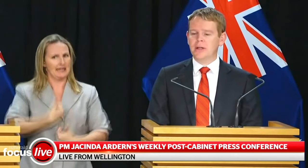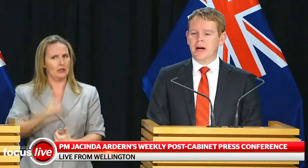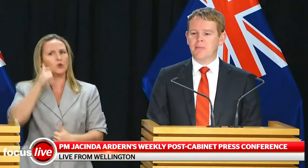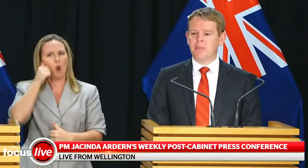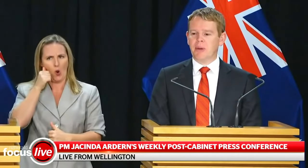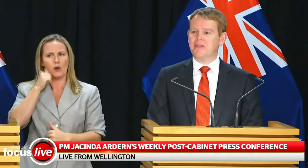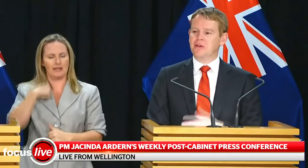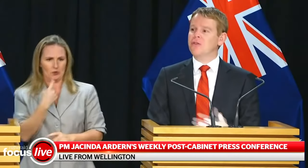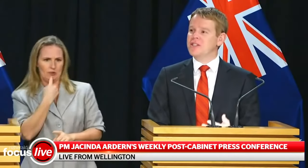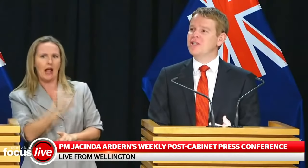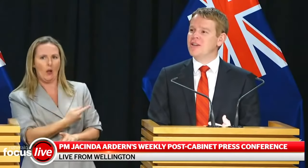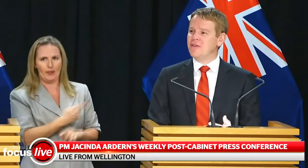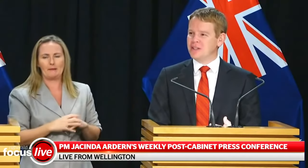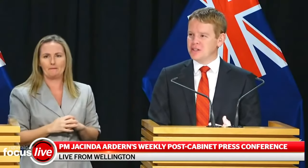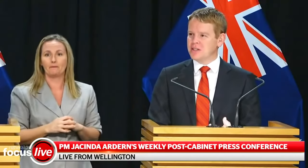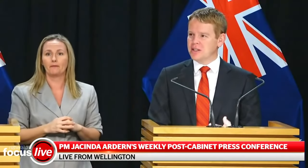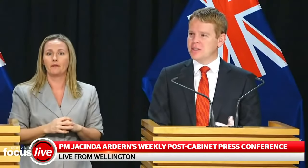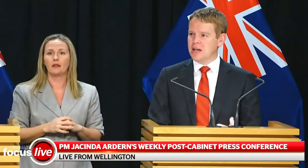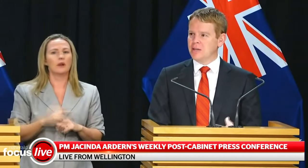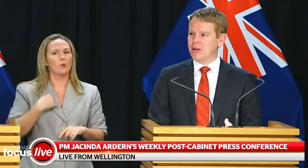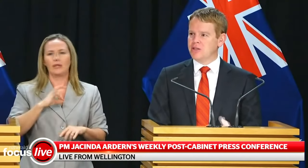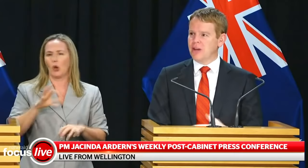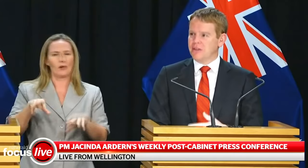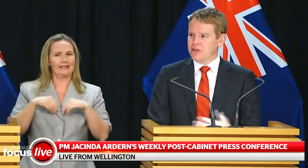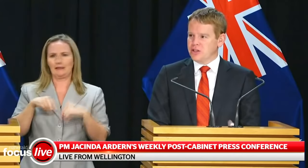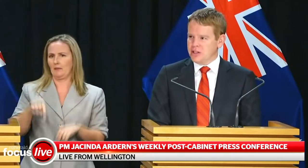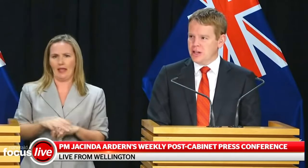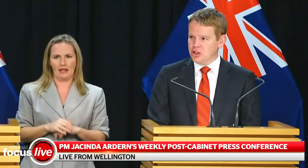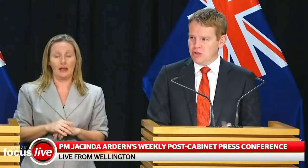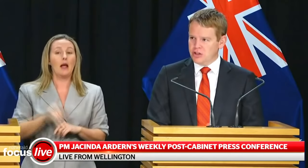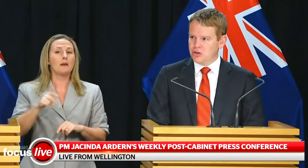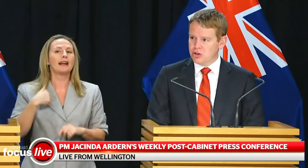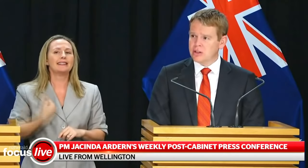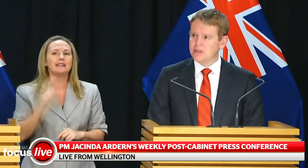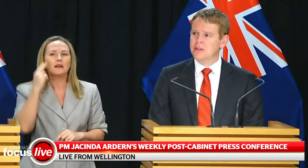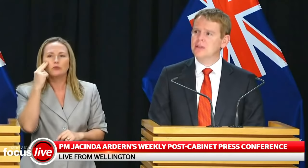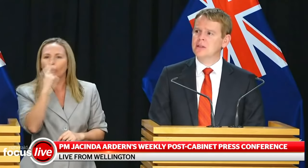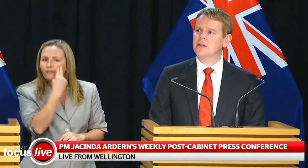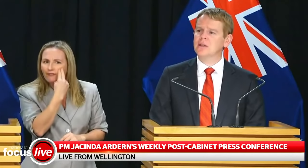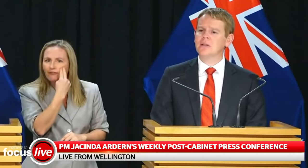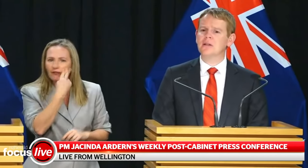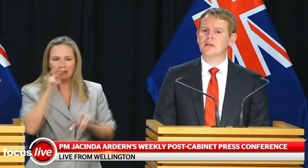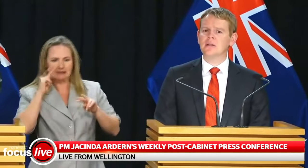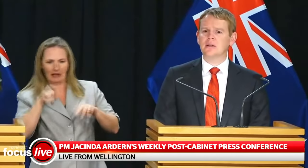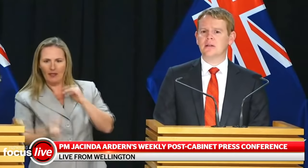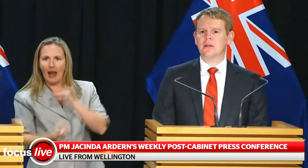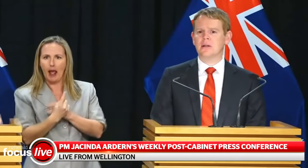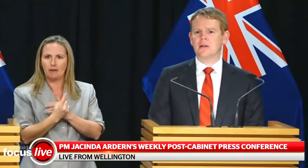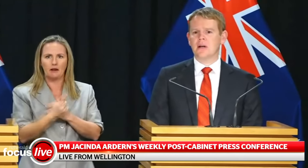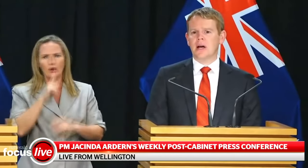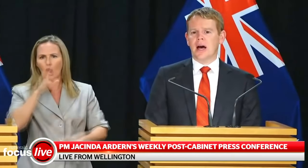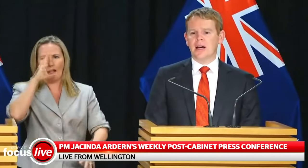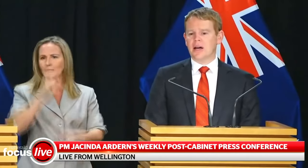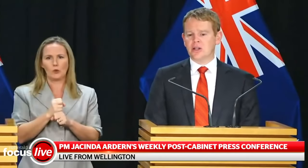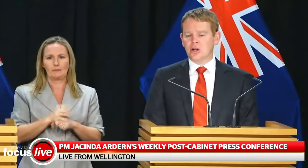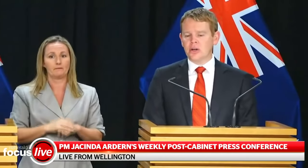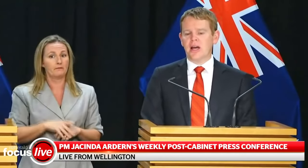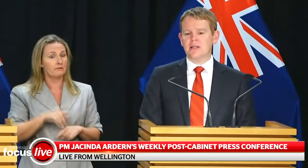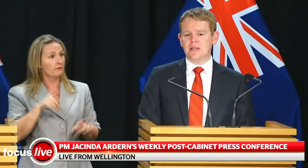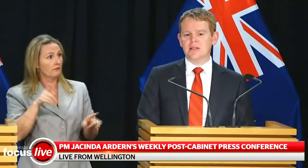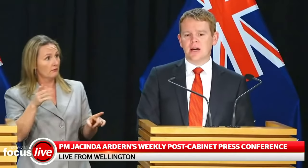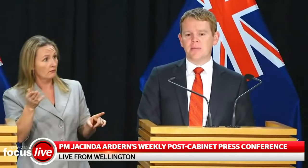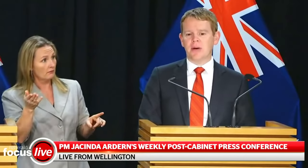for, but you obviously need to have evidence that it's taking place rather than just a general assertion. Yeah. Has it come across your desk already?